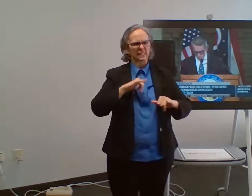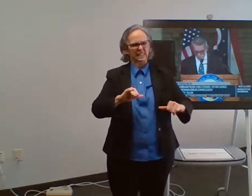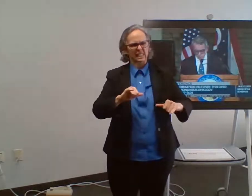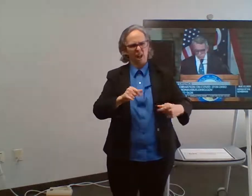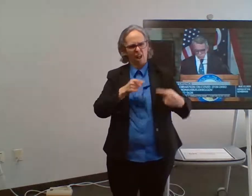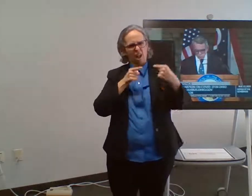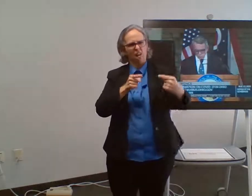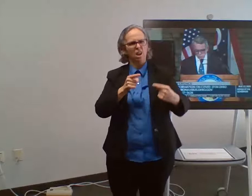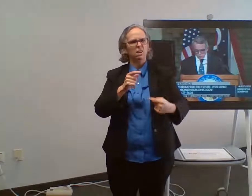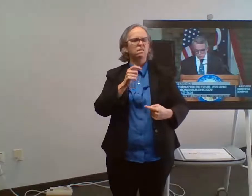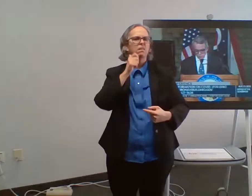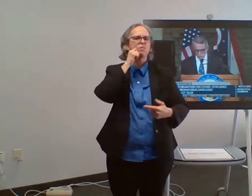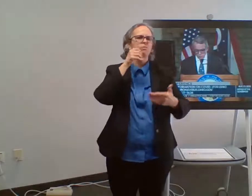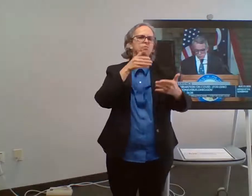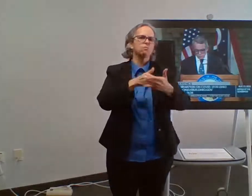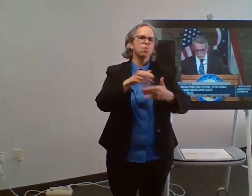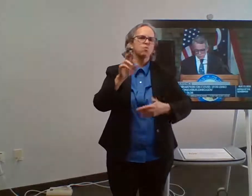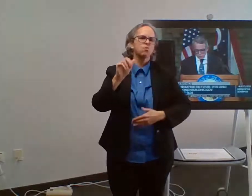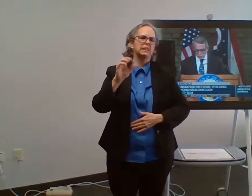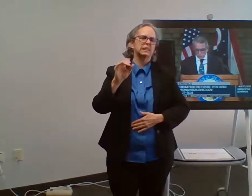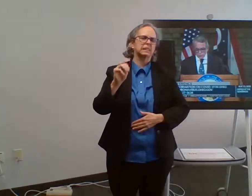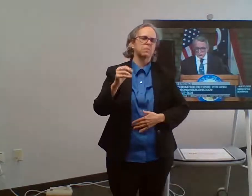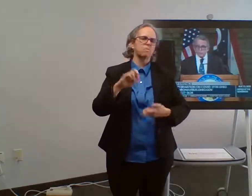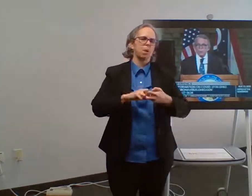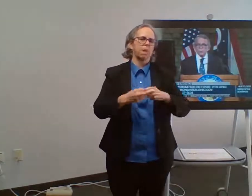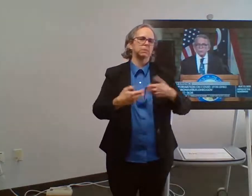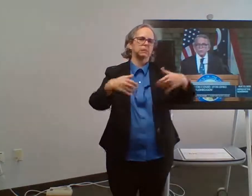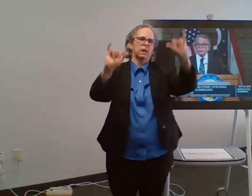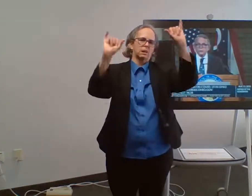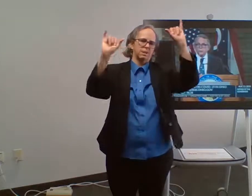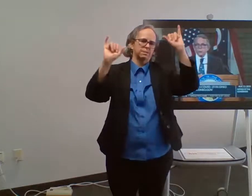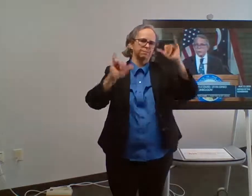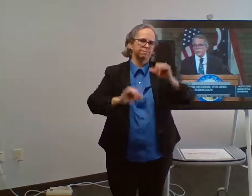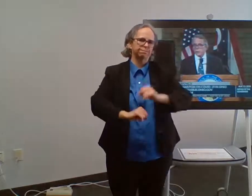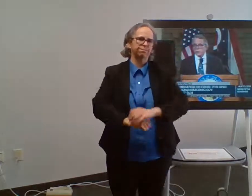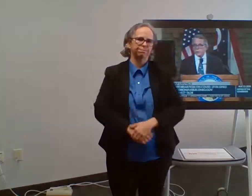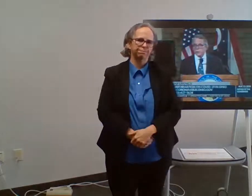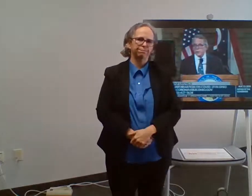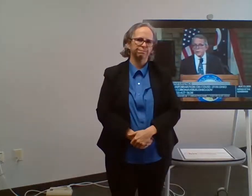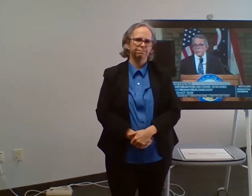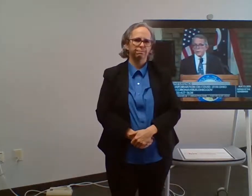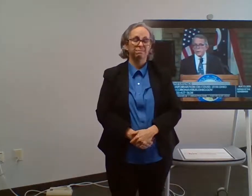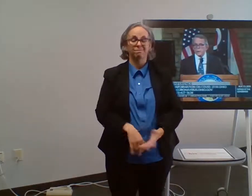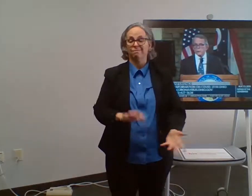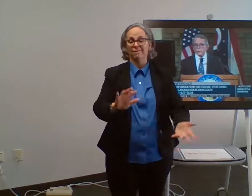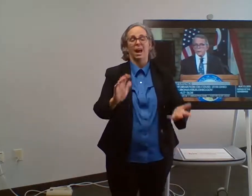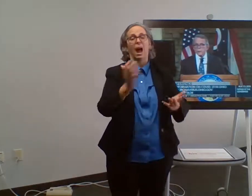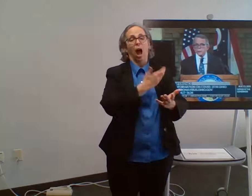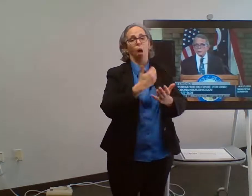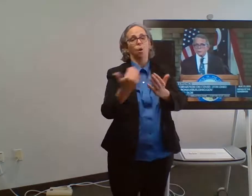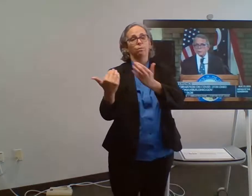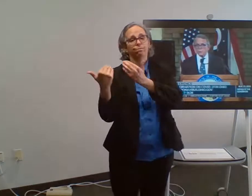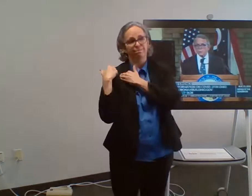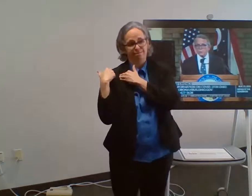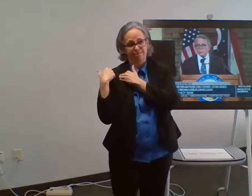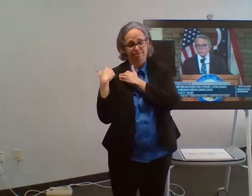We have an obligation to look at these racial disparities and